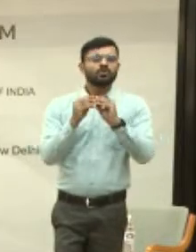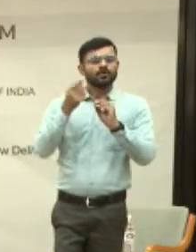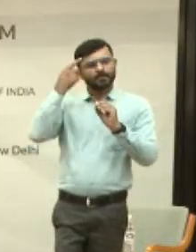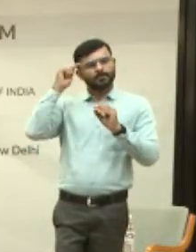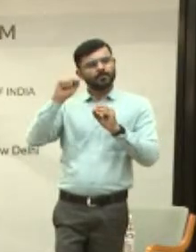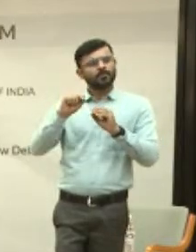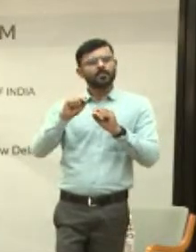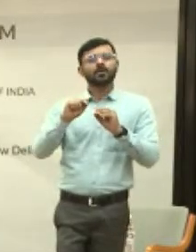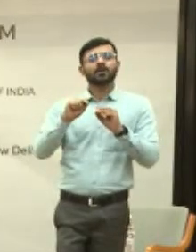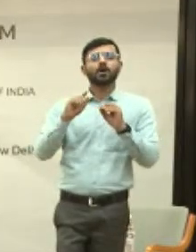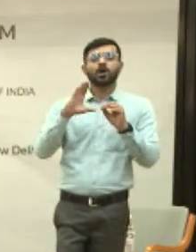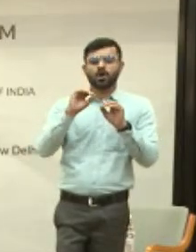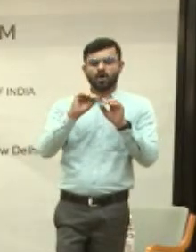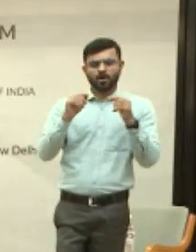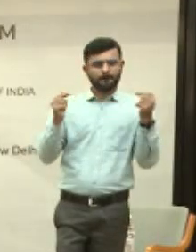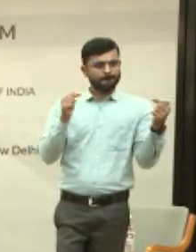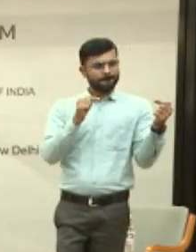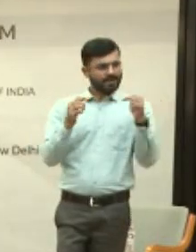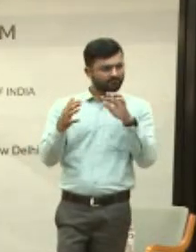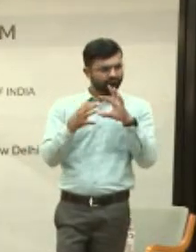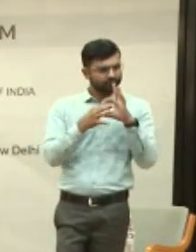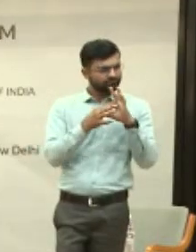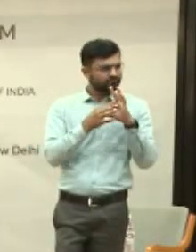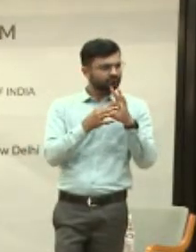and contradictions across the sections.